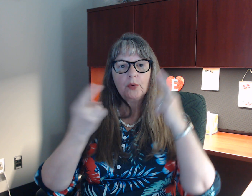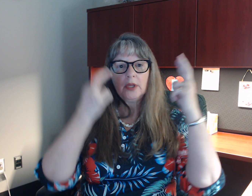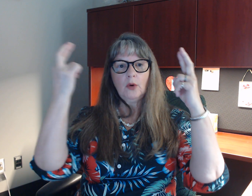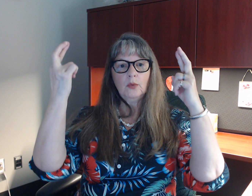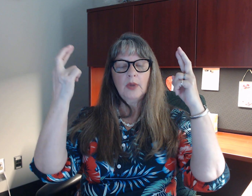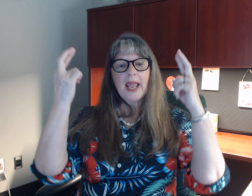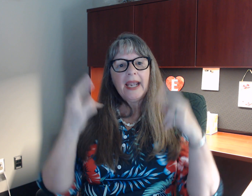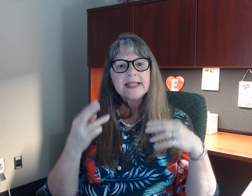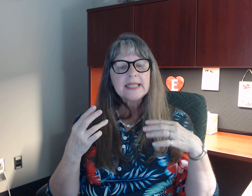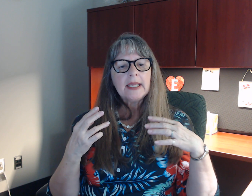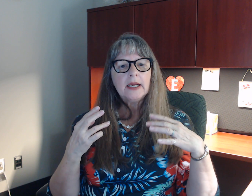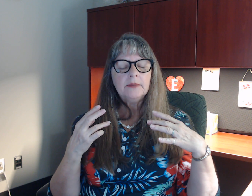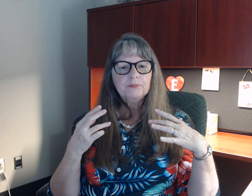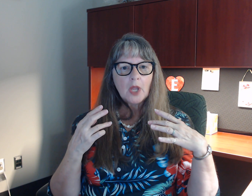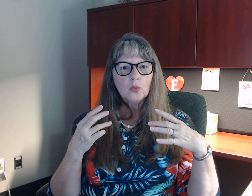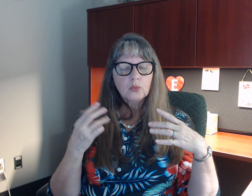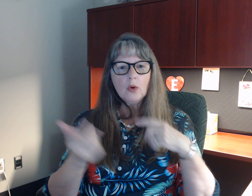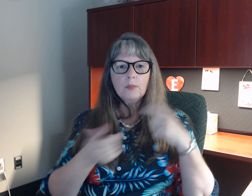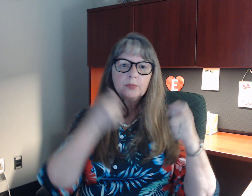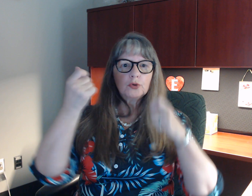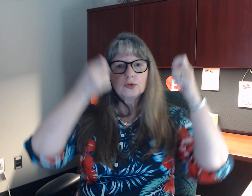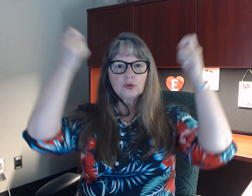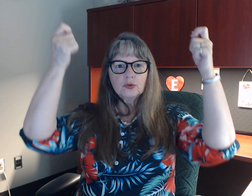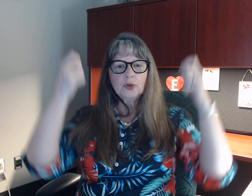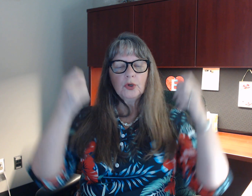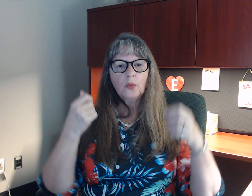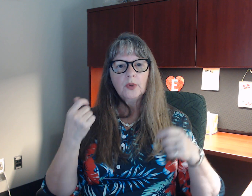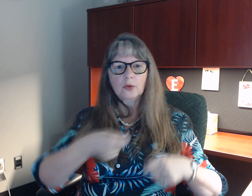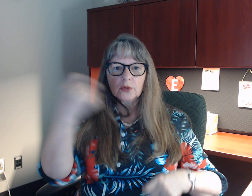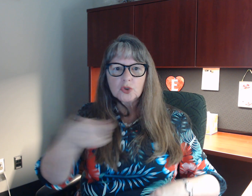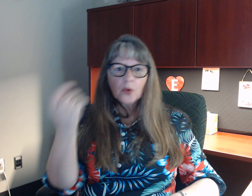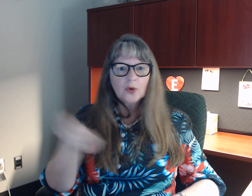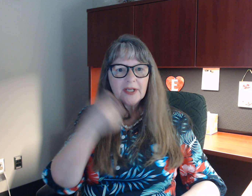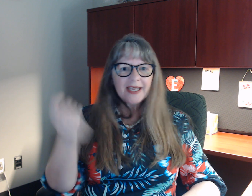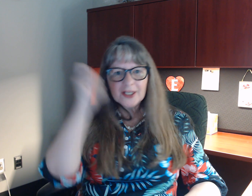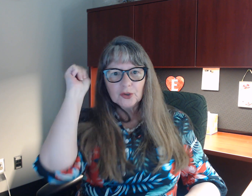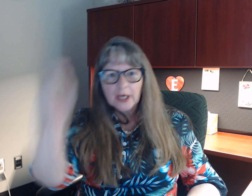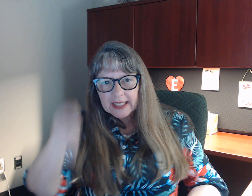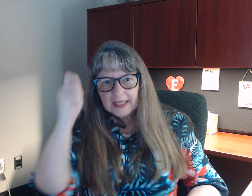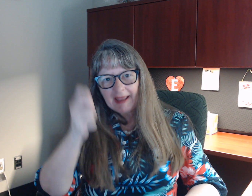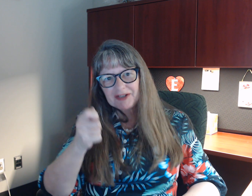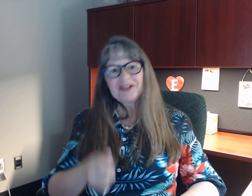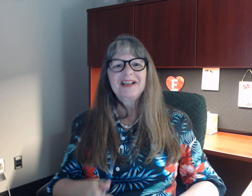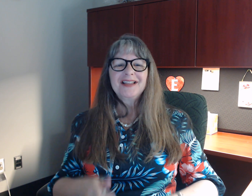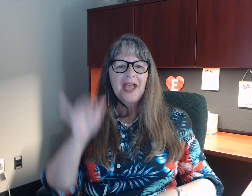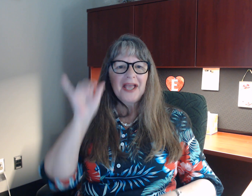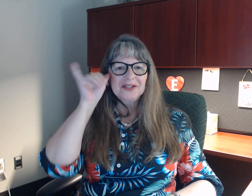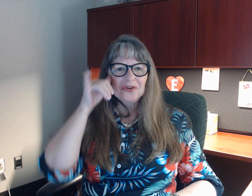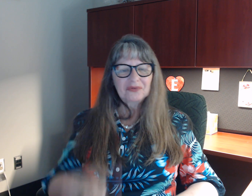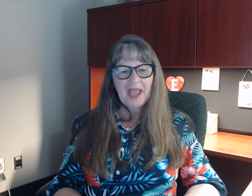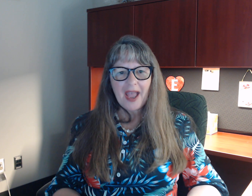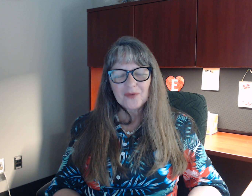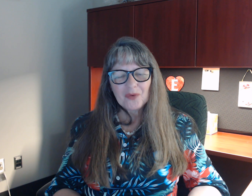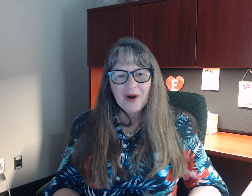Rodeo, and it's like a rope, where you're twirling it and you're going to catch that little calf or whatever,